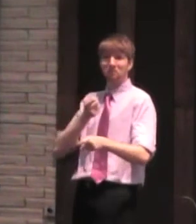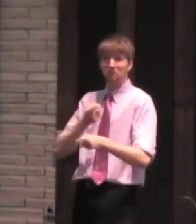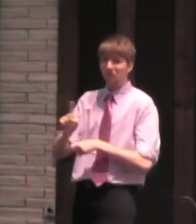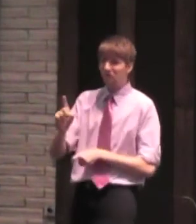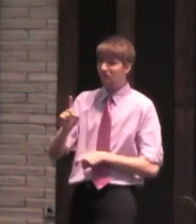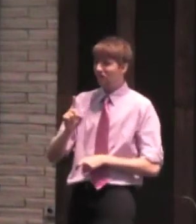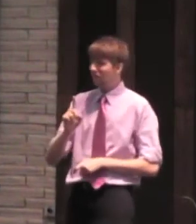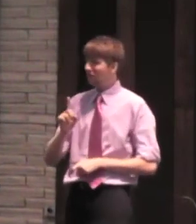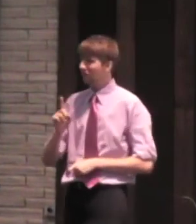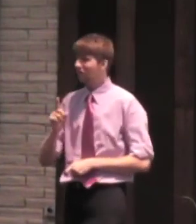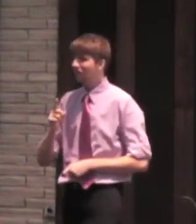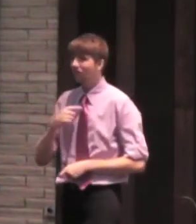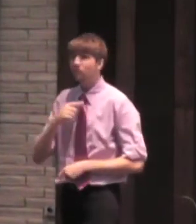he must have panicked.